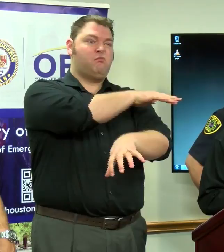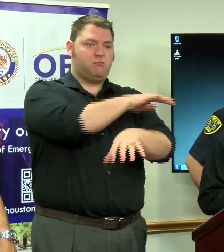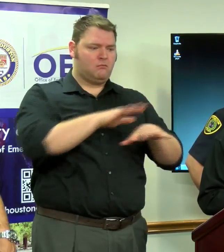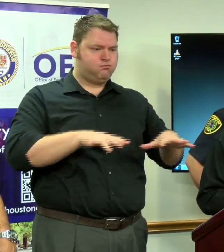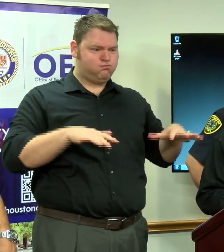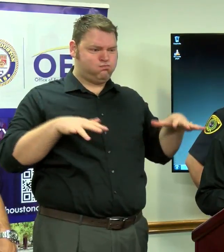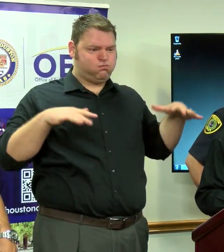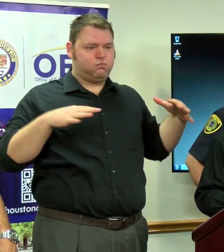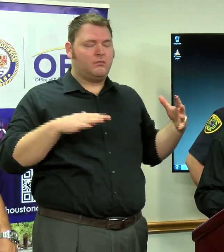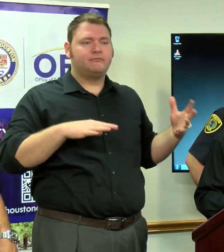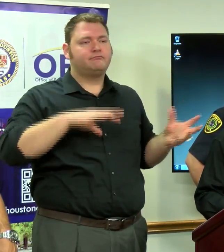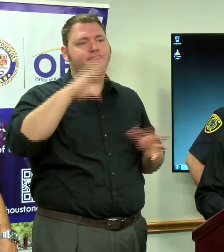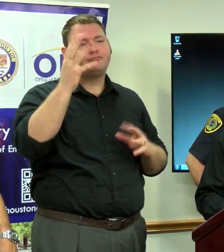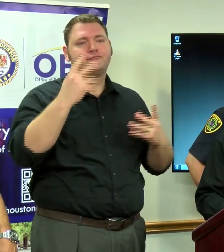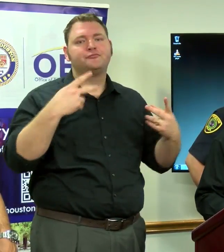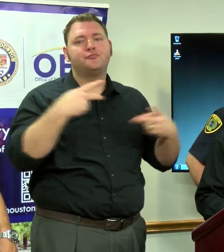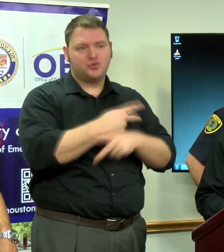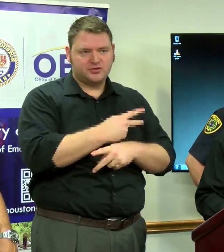worse. So this is a